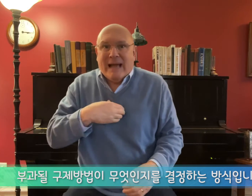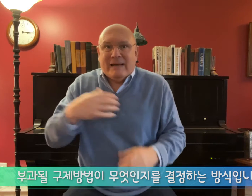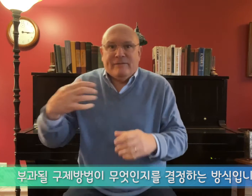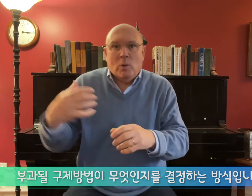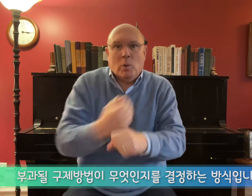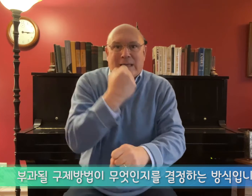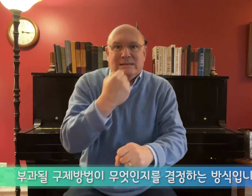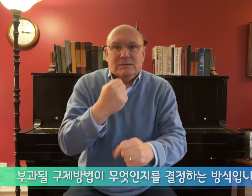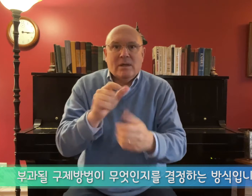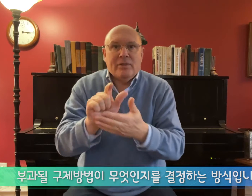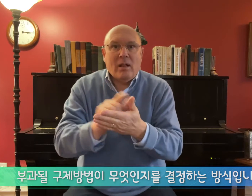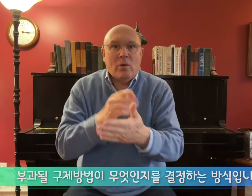the lawsuit.